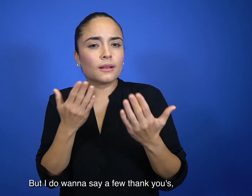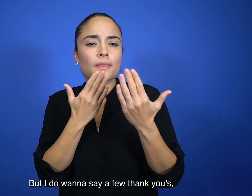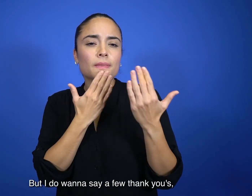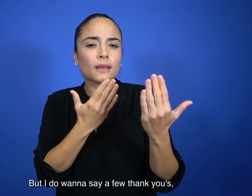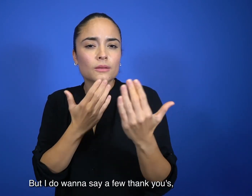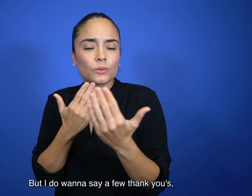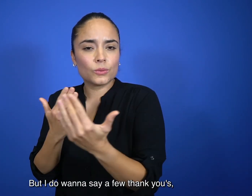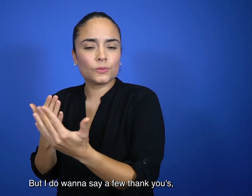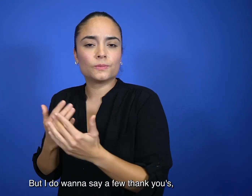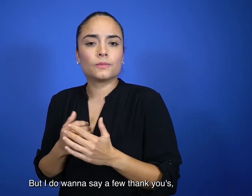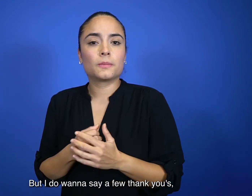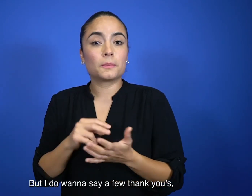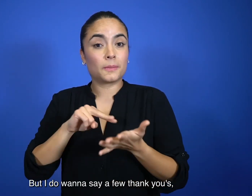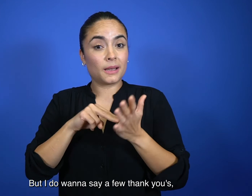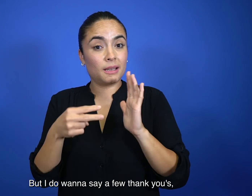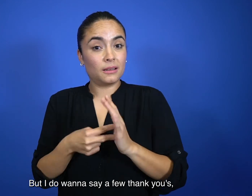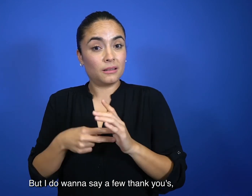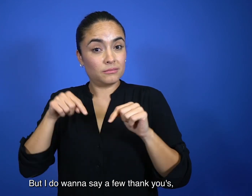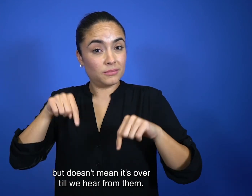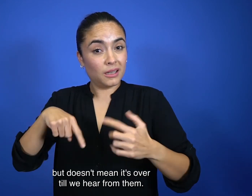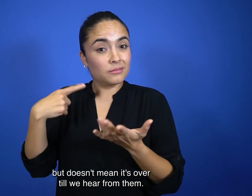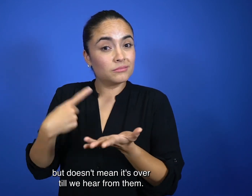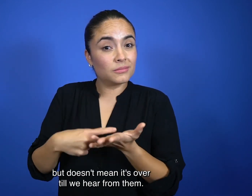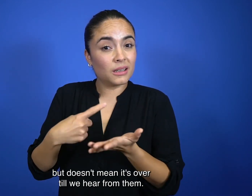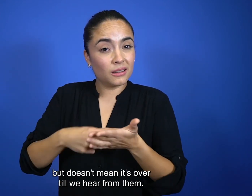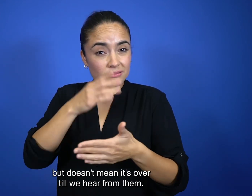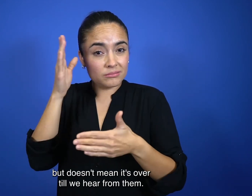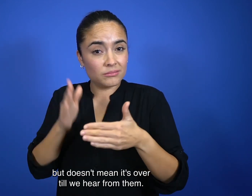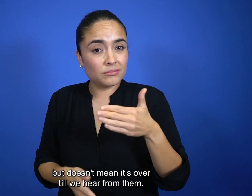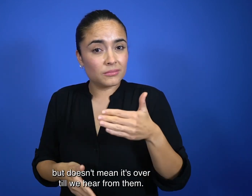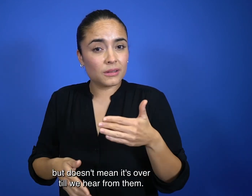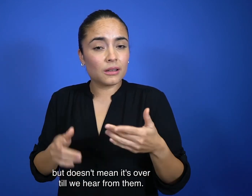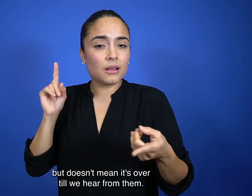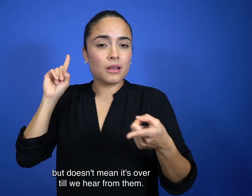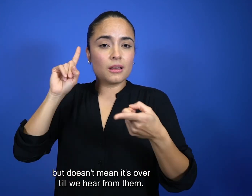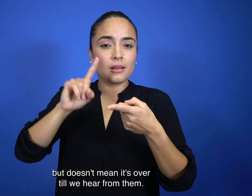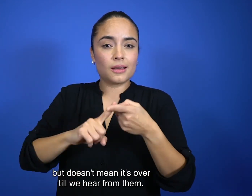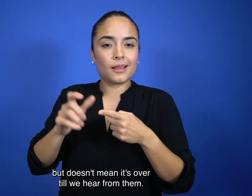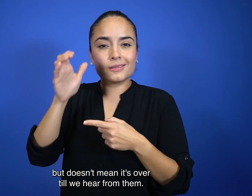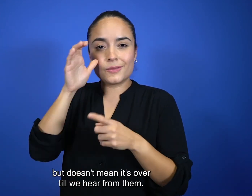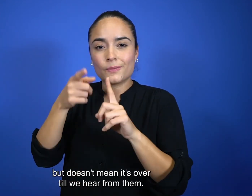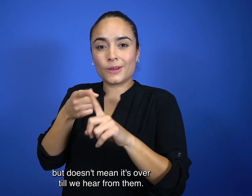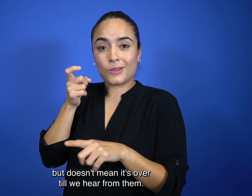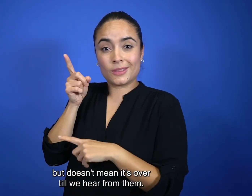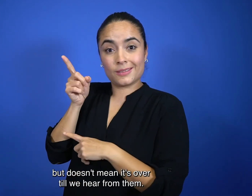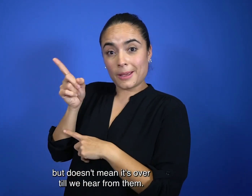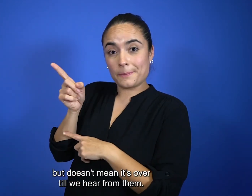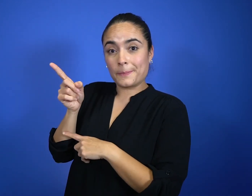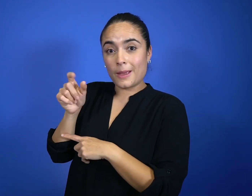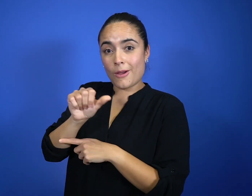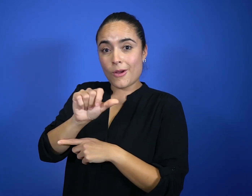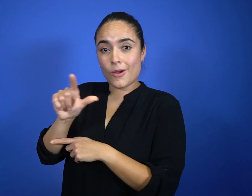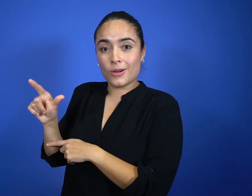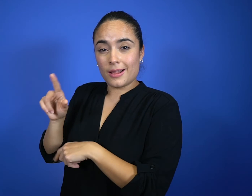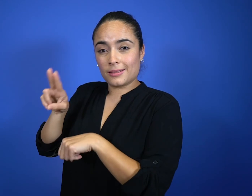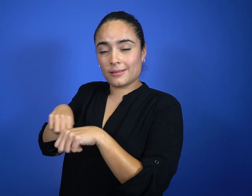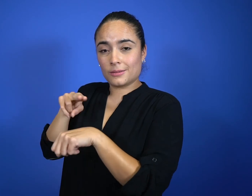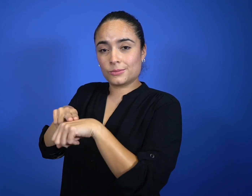a few thank yous, but doesn't mean it's over till we hear from them.